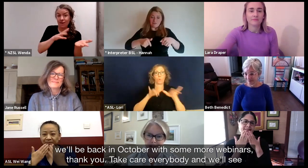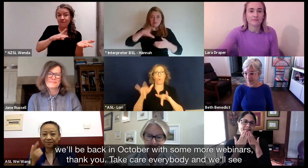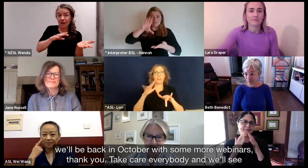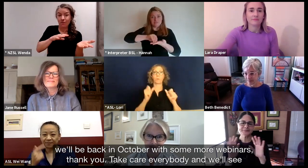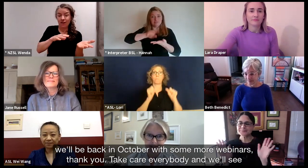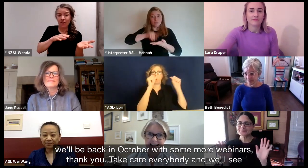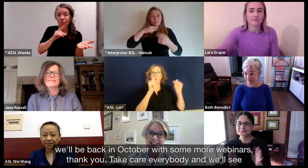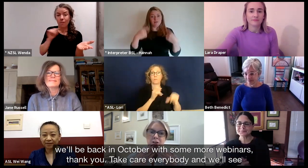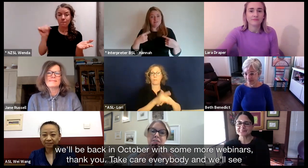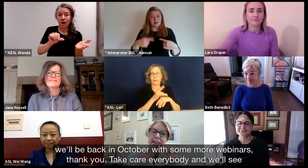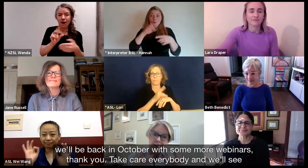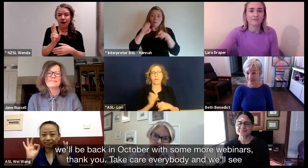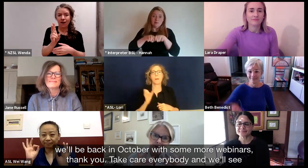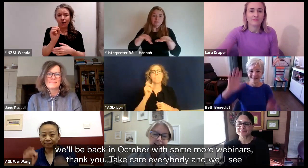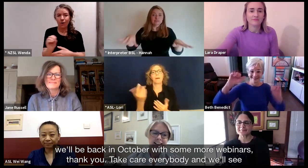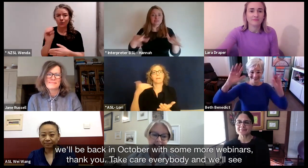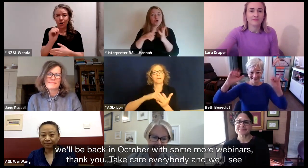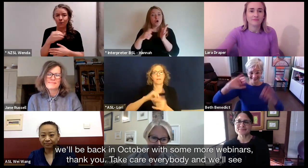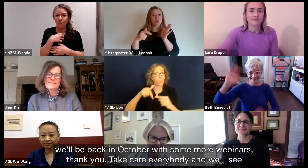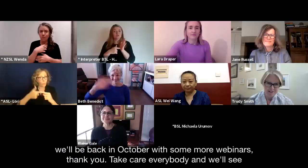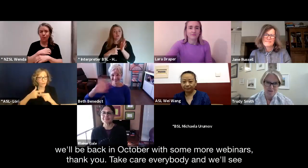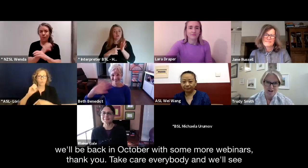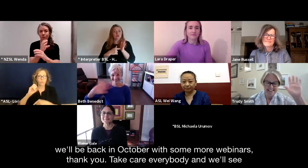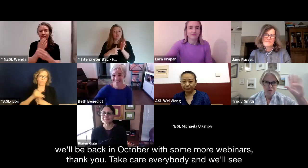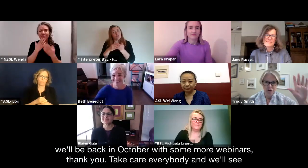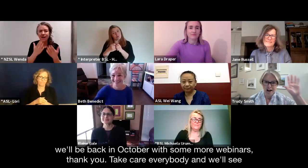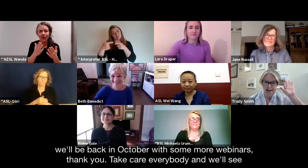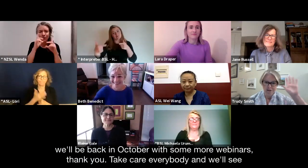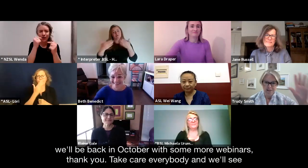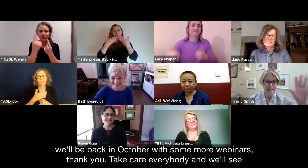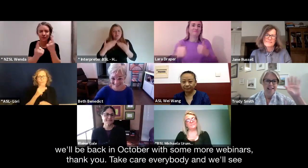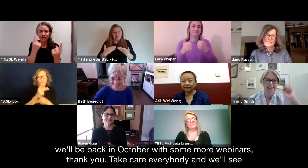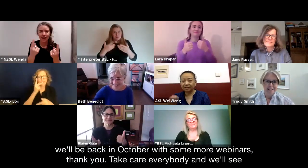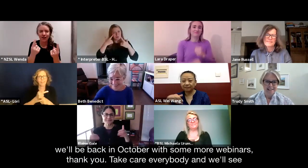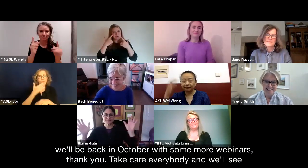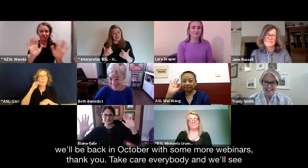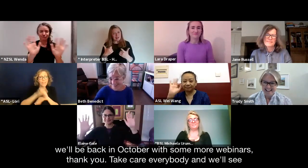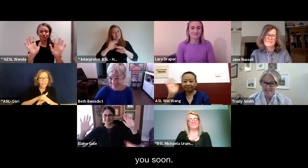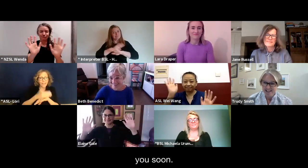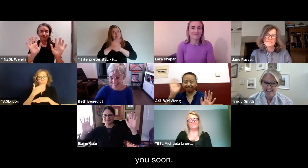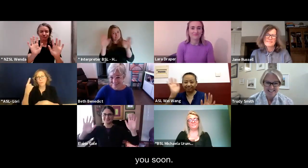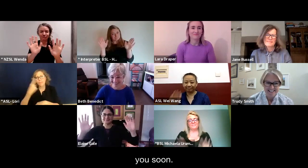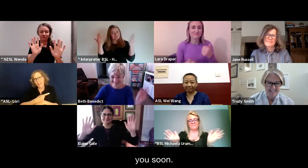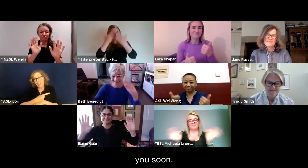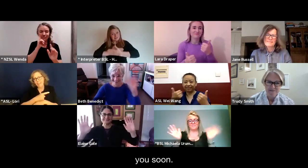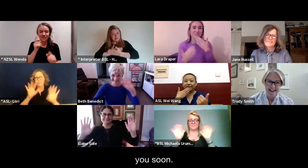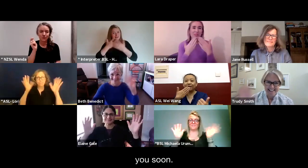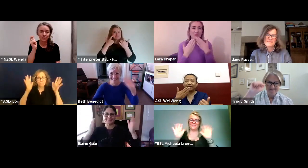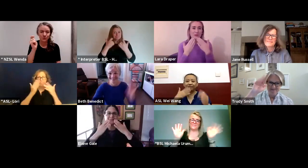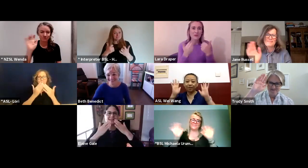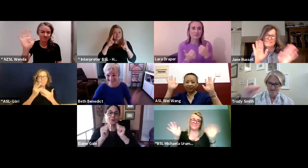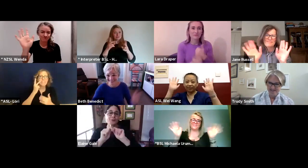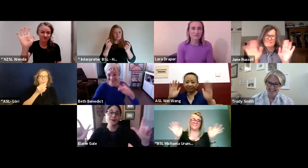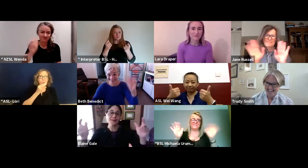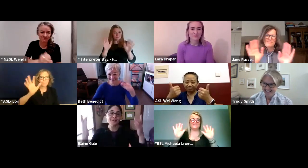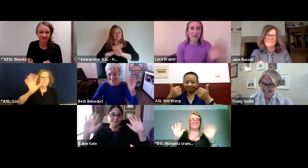October with some more webinars. So, thank you. Take care, everybody. Good night. Good day. Take care and we'll see you soon. Bye-bye.-bye.